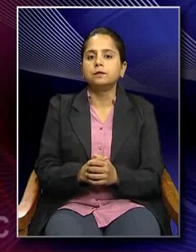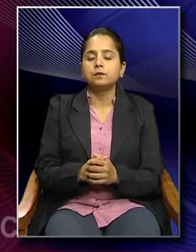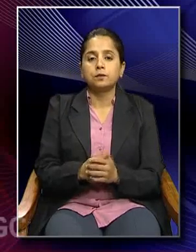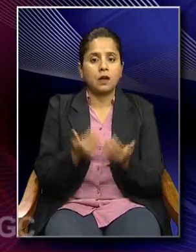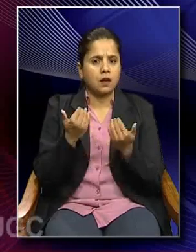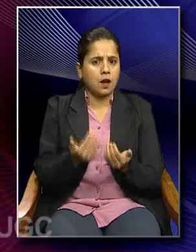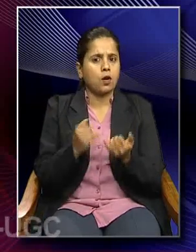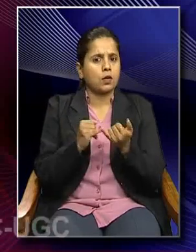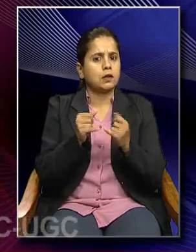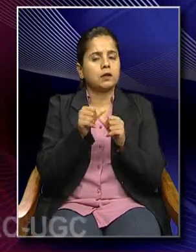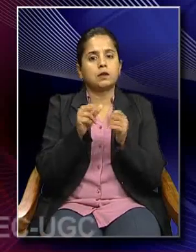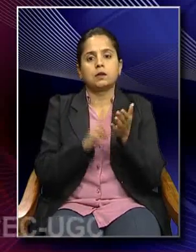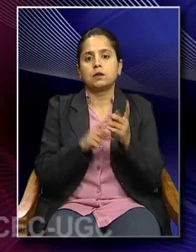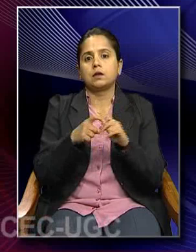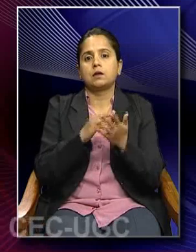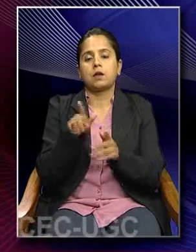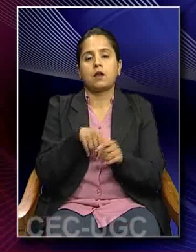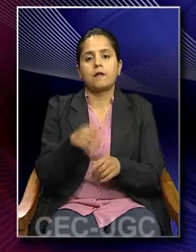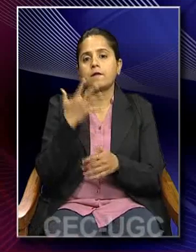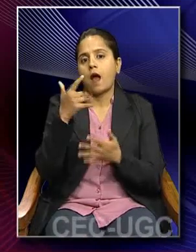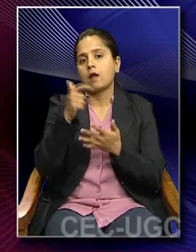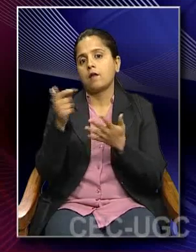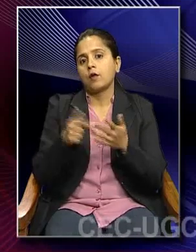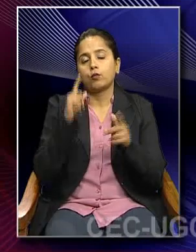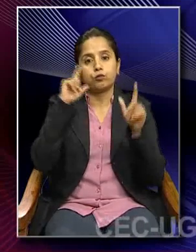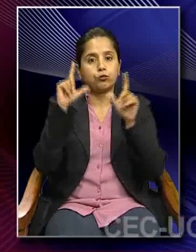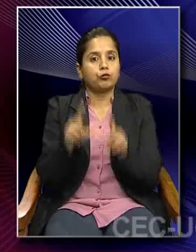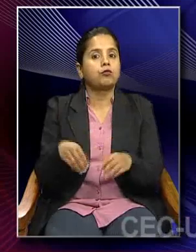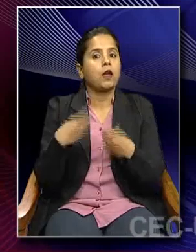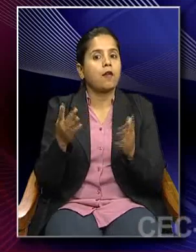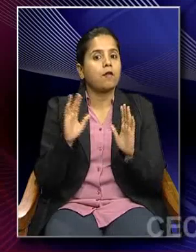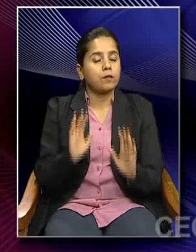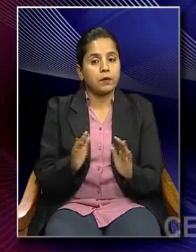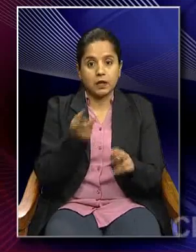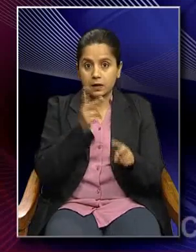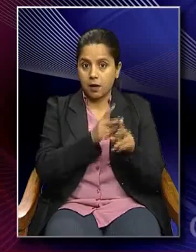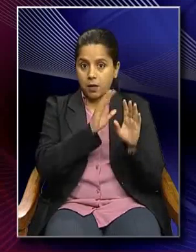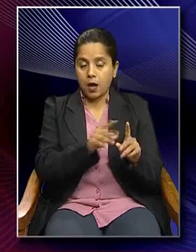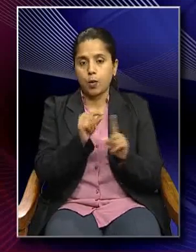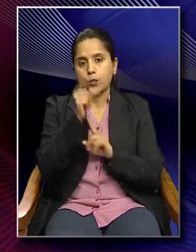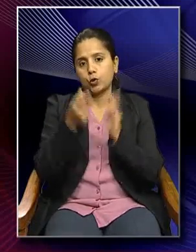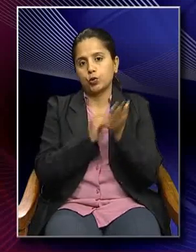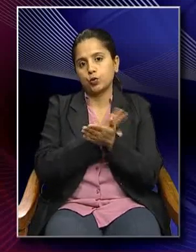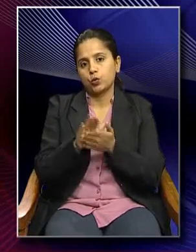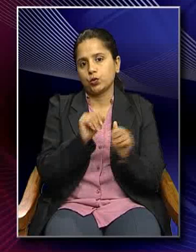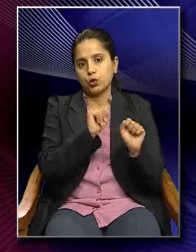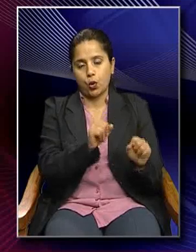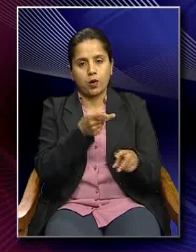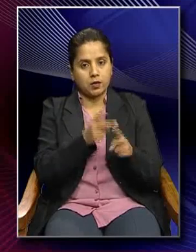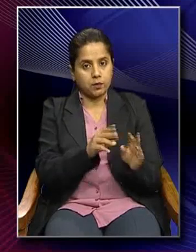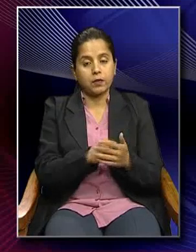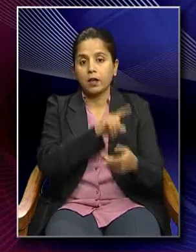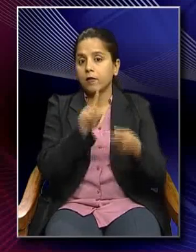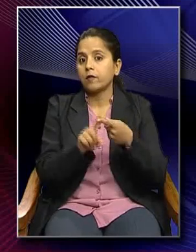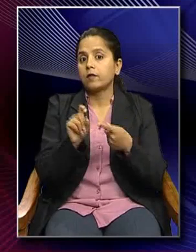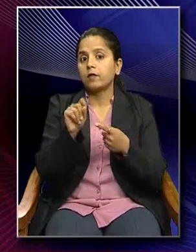Now Sankhya gives 5 proofs for the existence of Purush. The first is